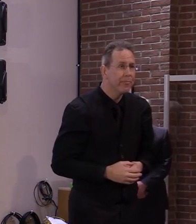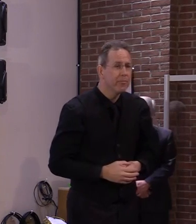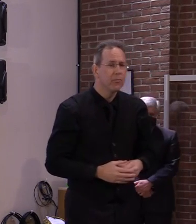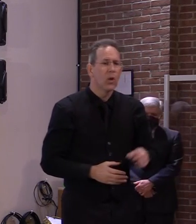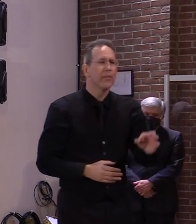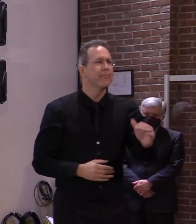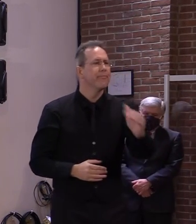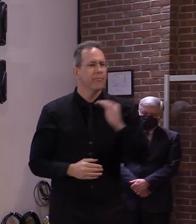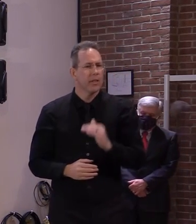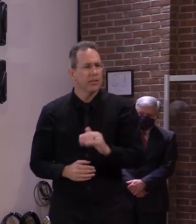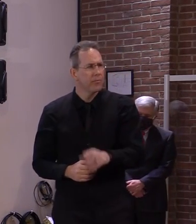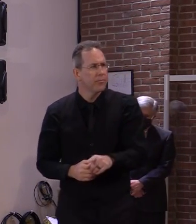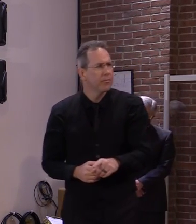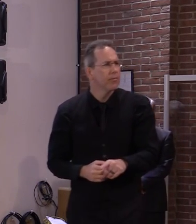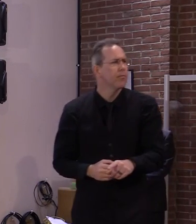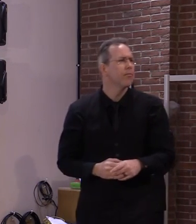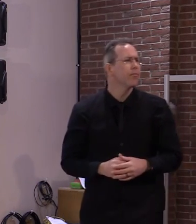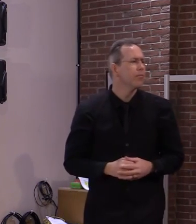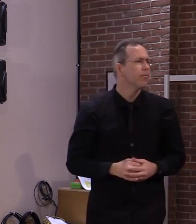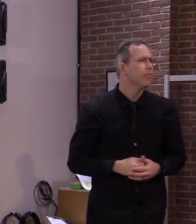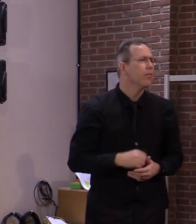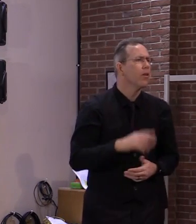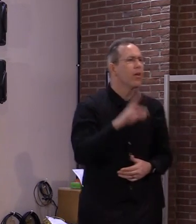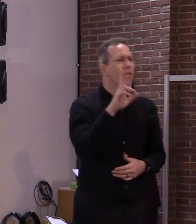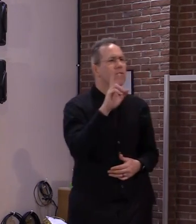Aaron, VT Digger.